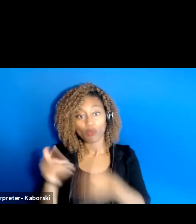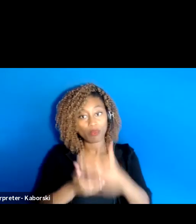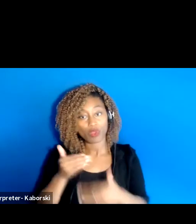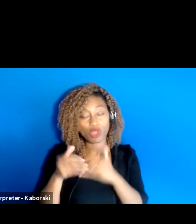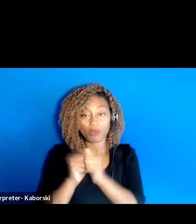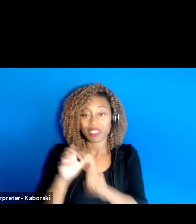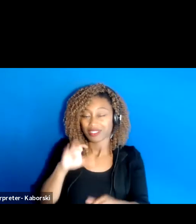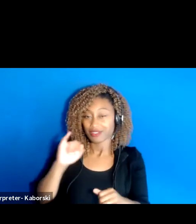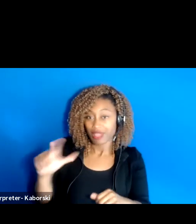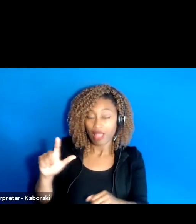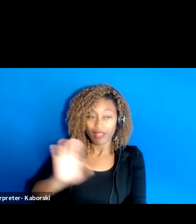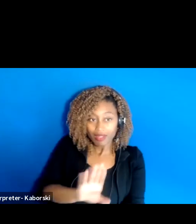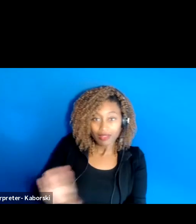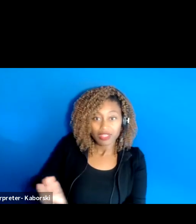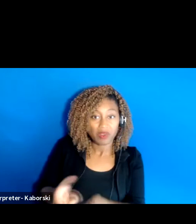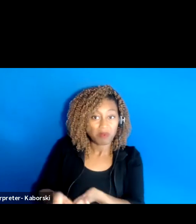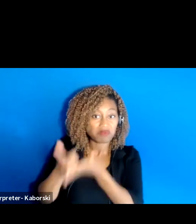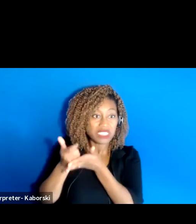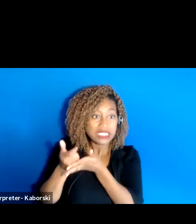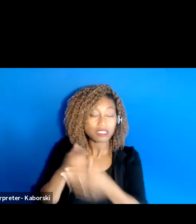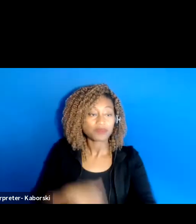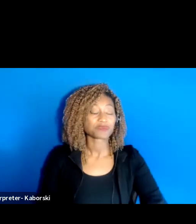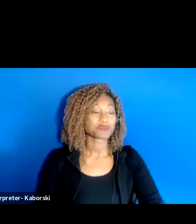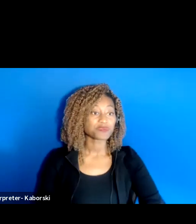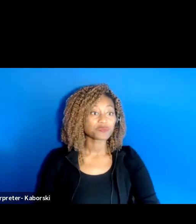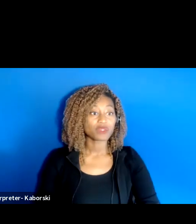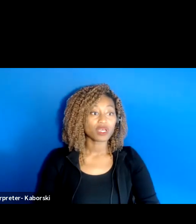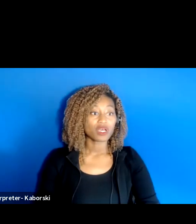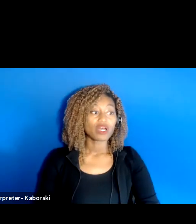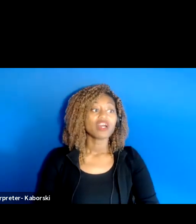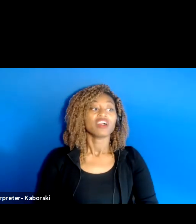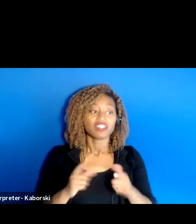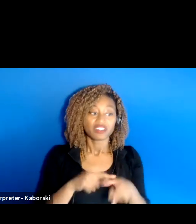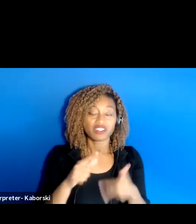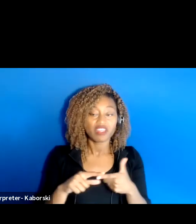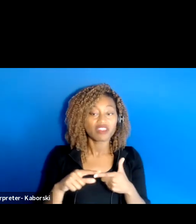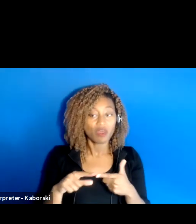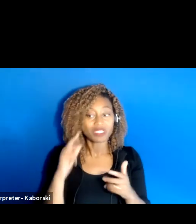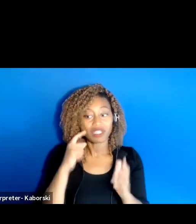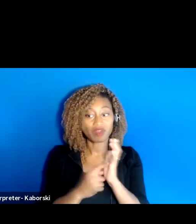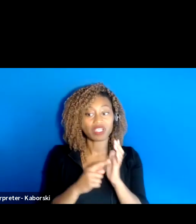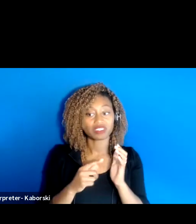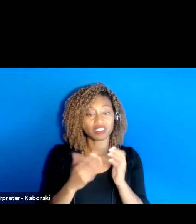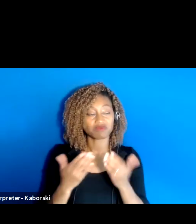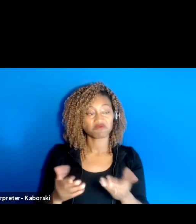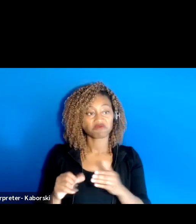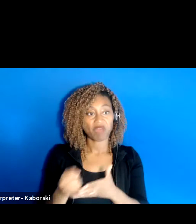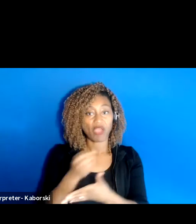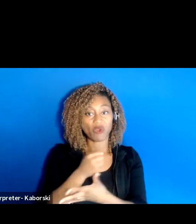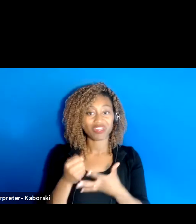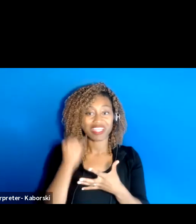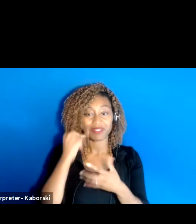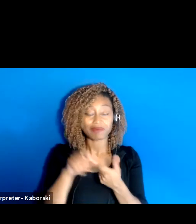for Independent Living. And those were then identified as priorities, whether or not it was specific